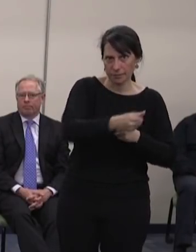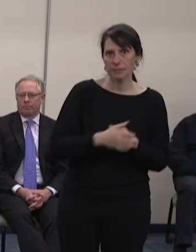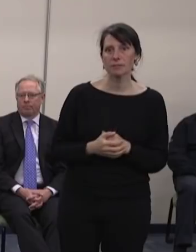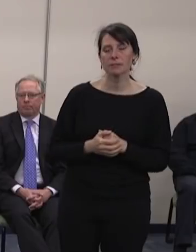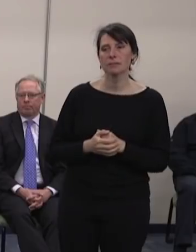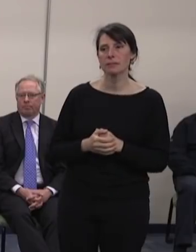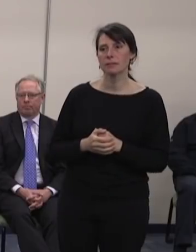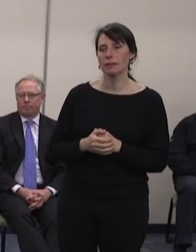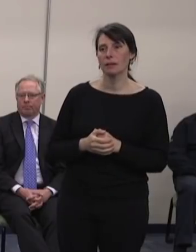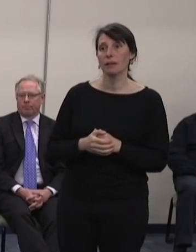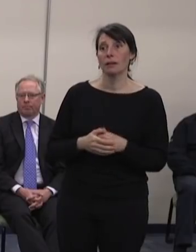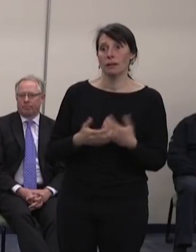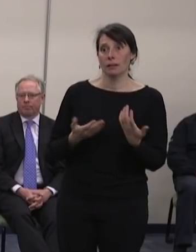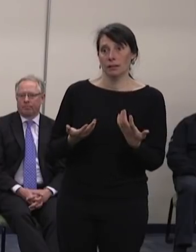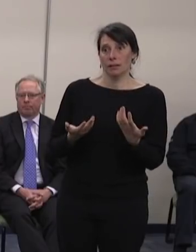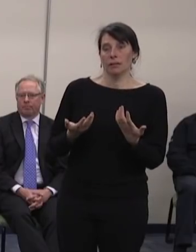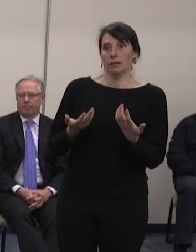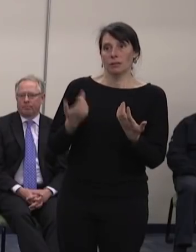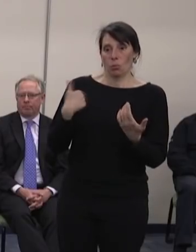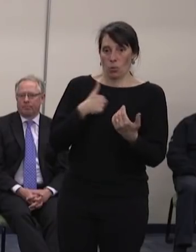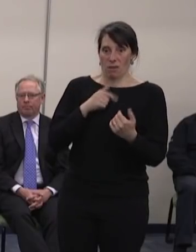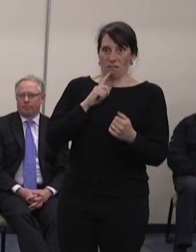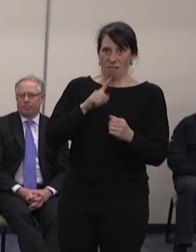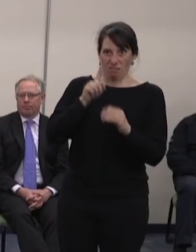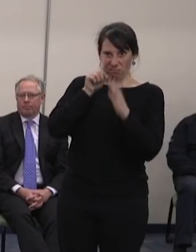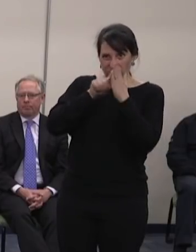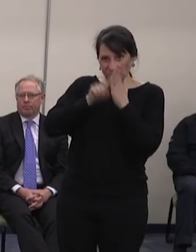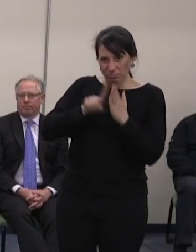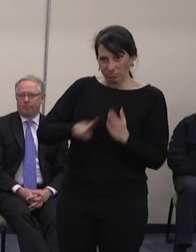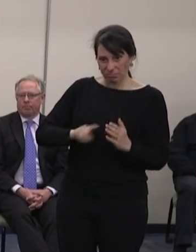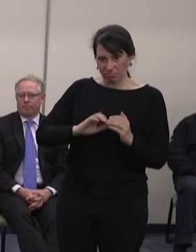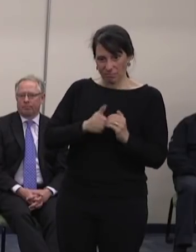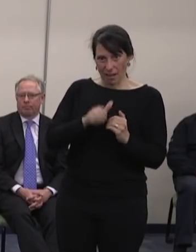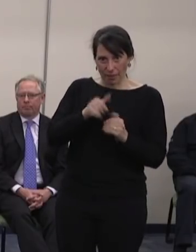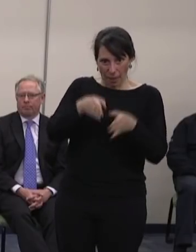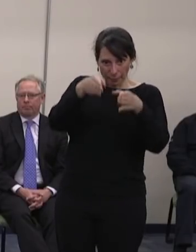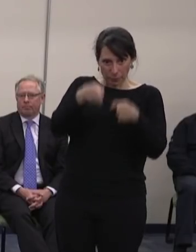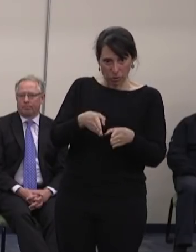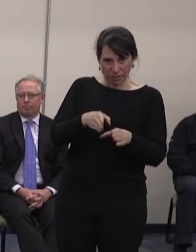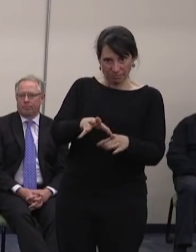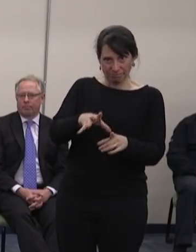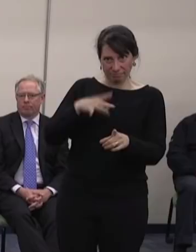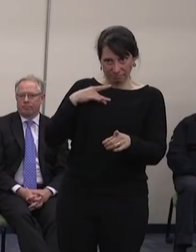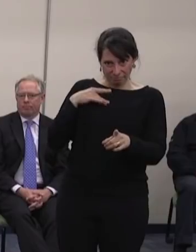Investigation to identify the source of infection for each person with COVID-19 is ongoing.